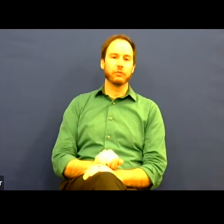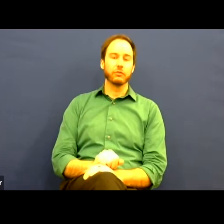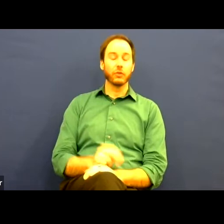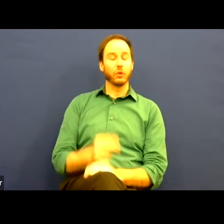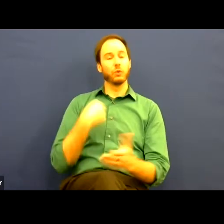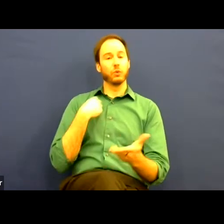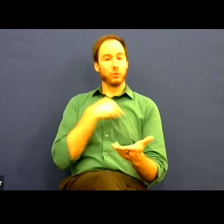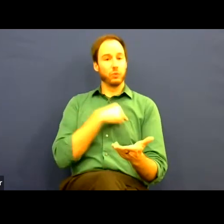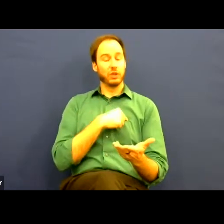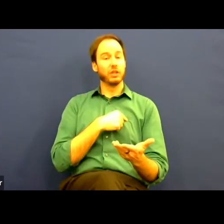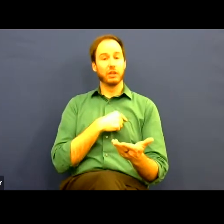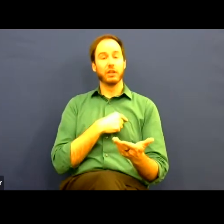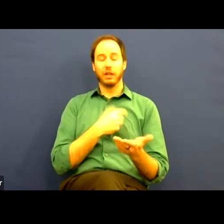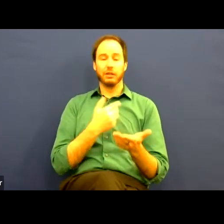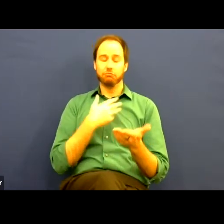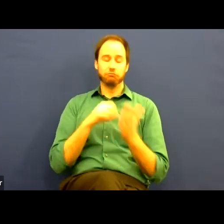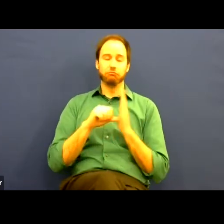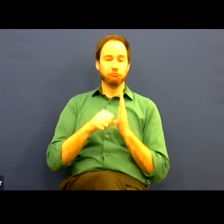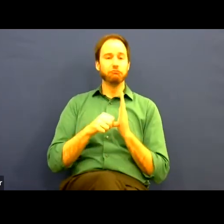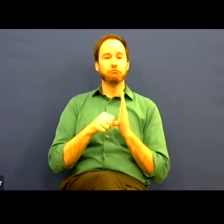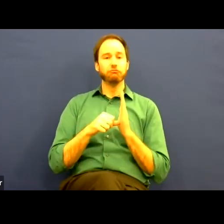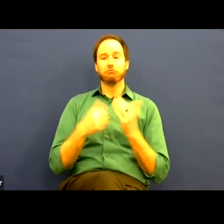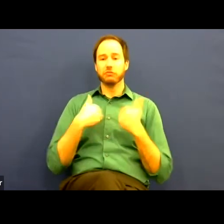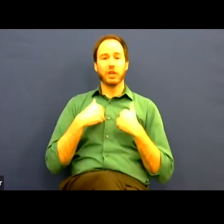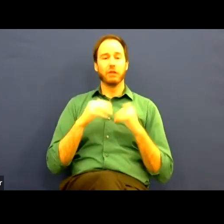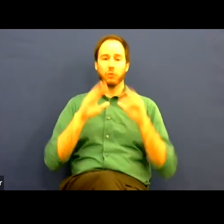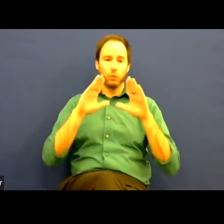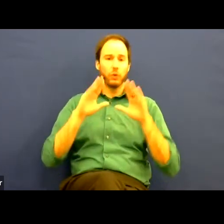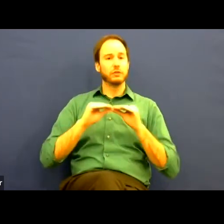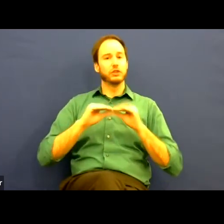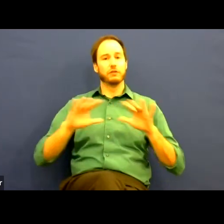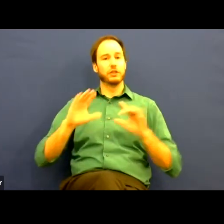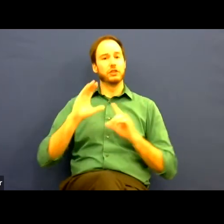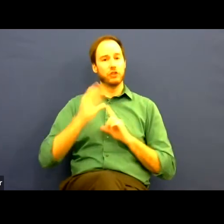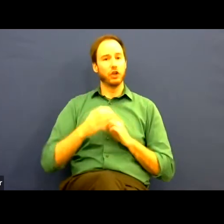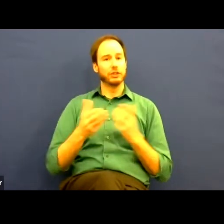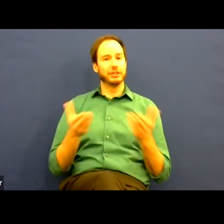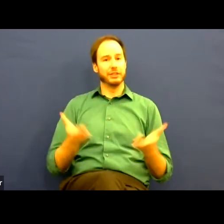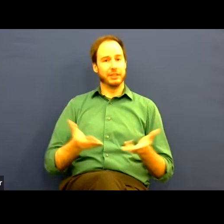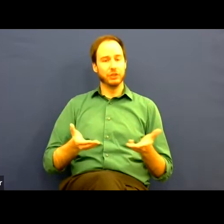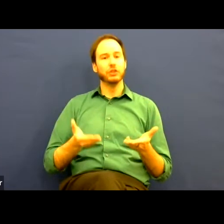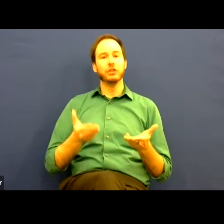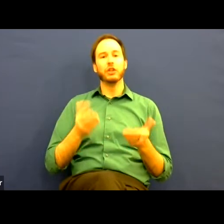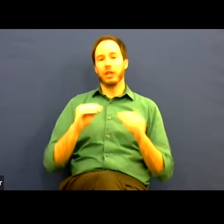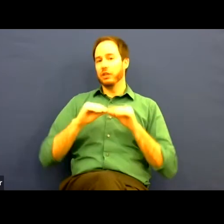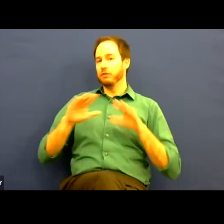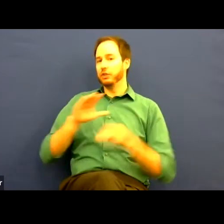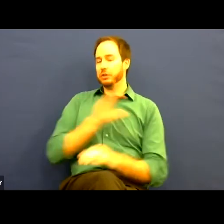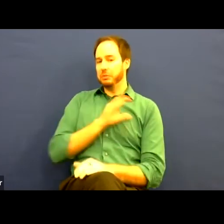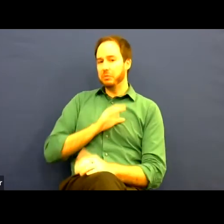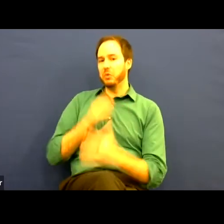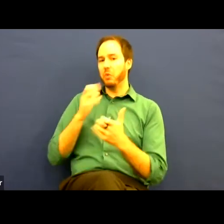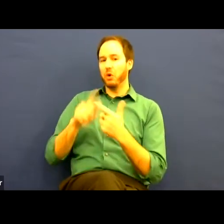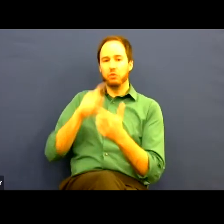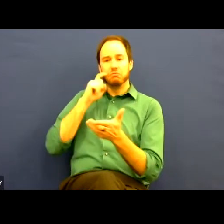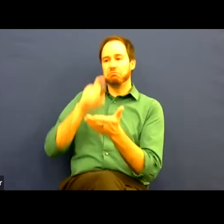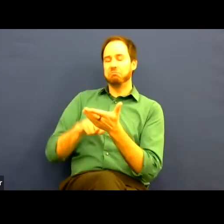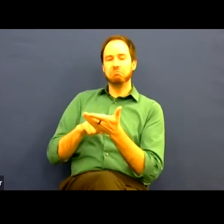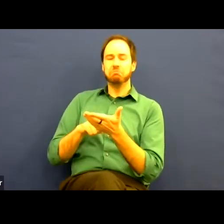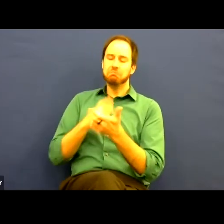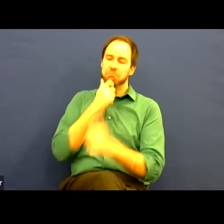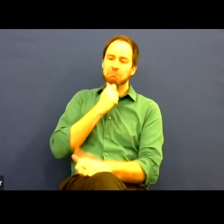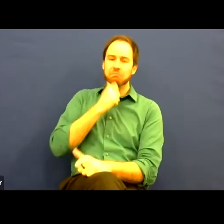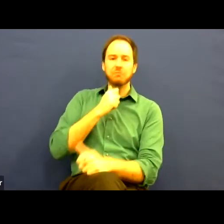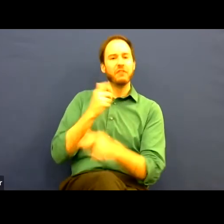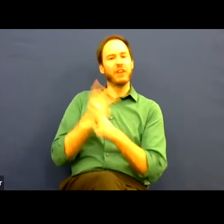We have again, this very diverse culture, and the diversity committee wanted to look at some way